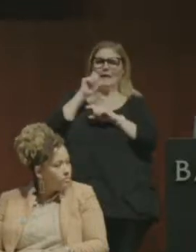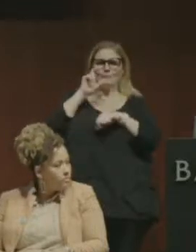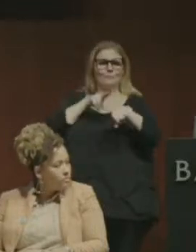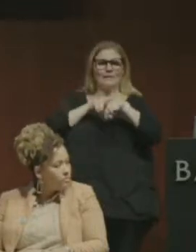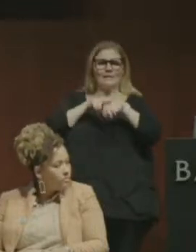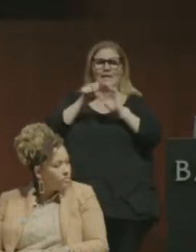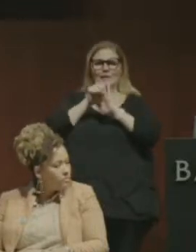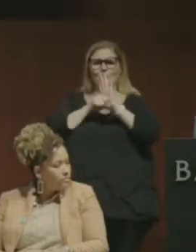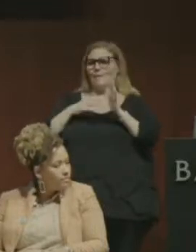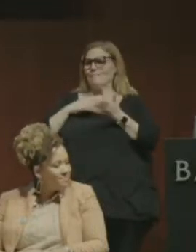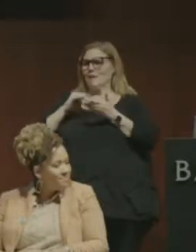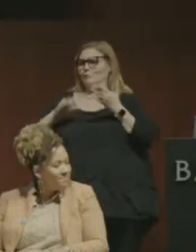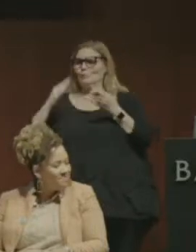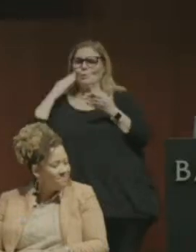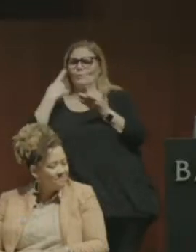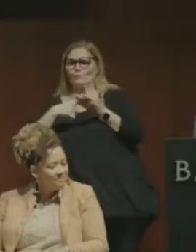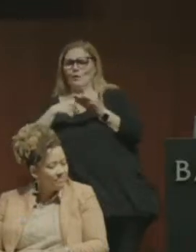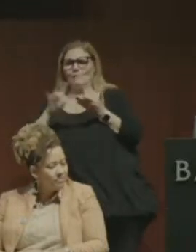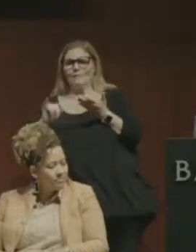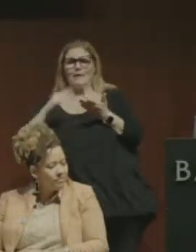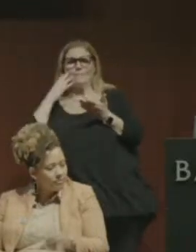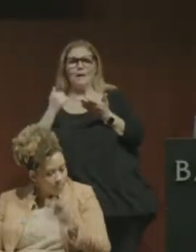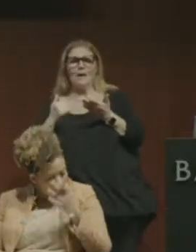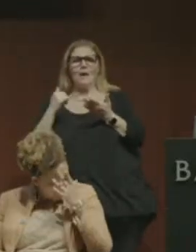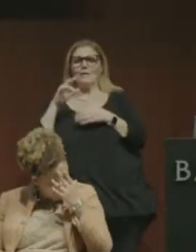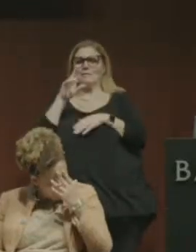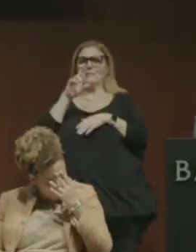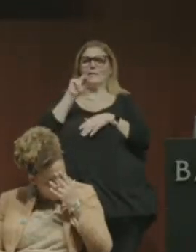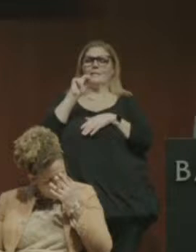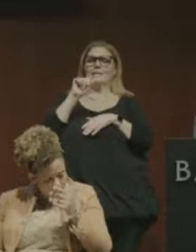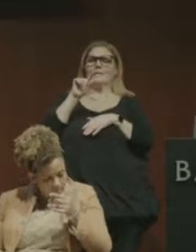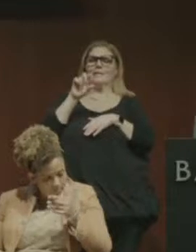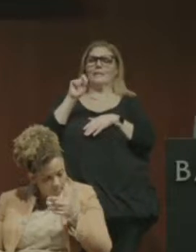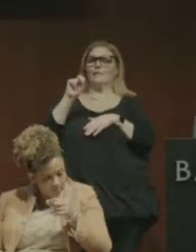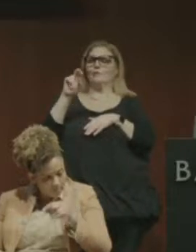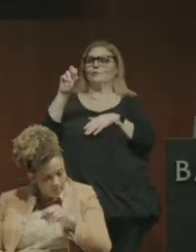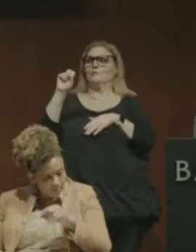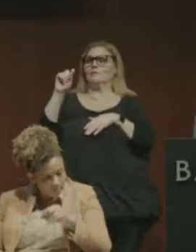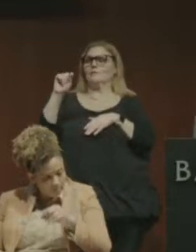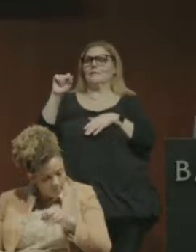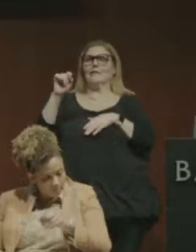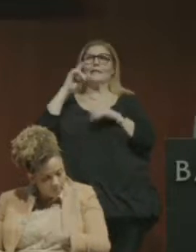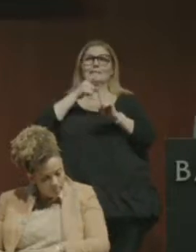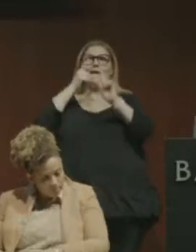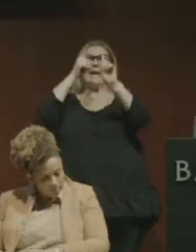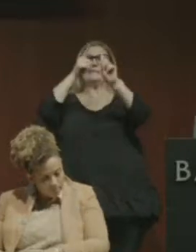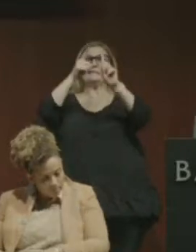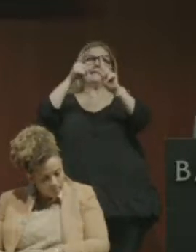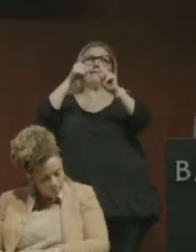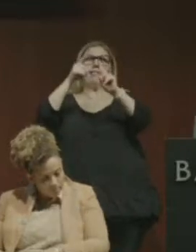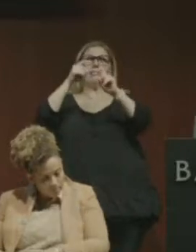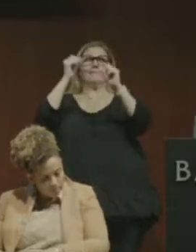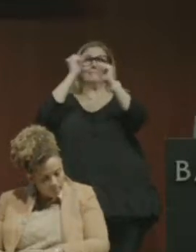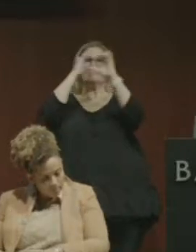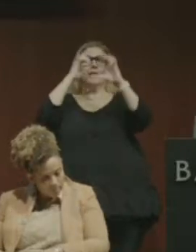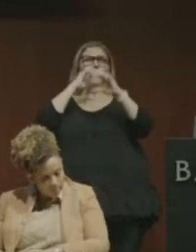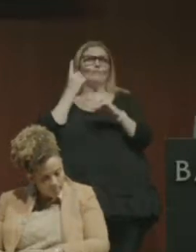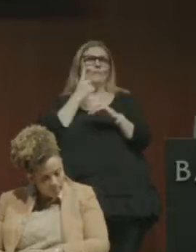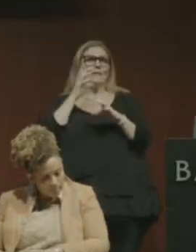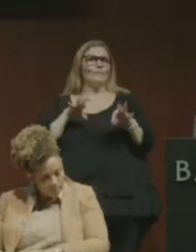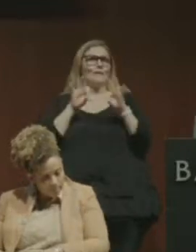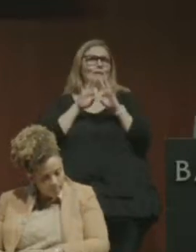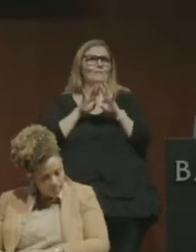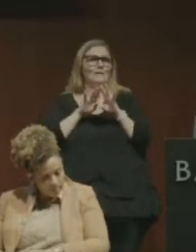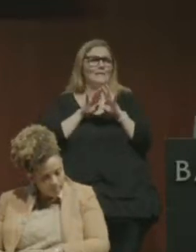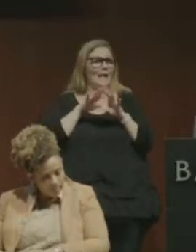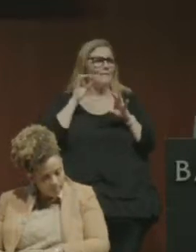my students know that I don't, because the nation state is an ideal construct that is really only relevant in my reading of